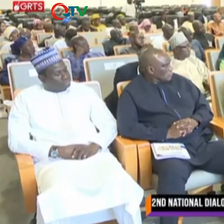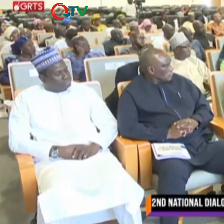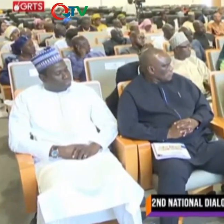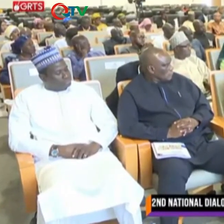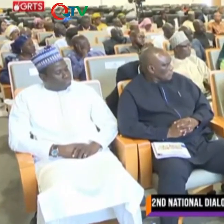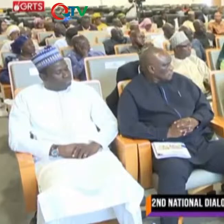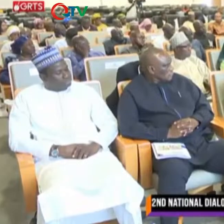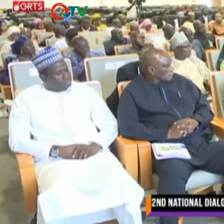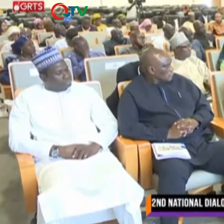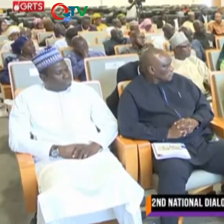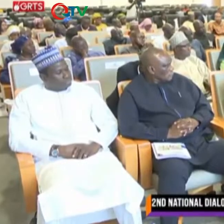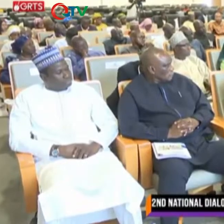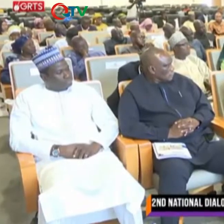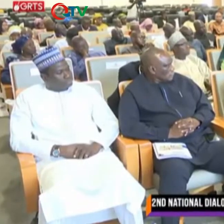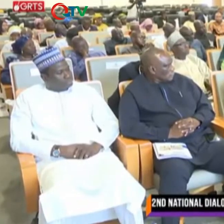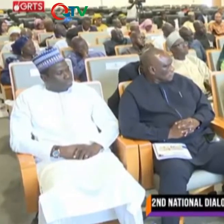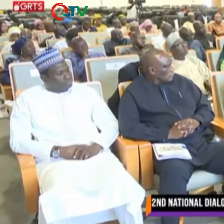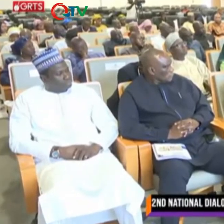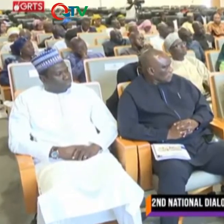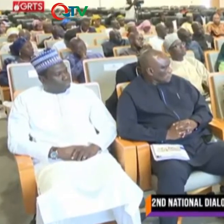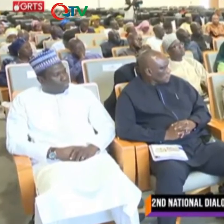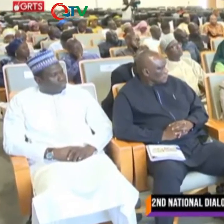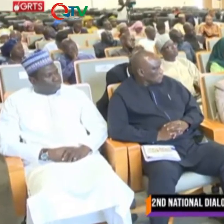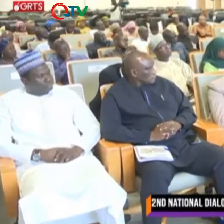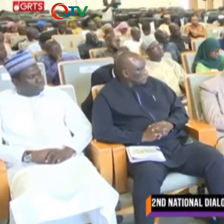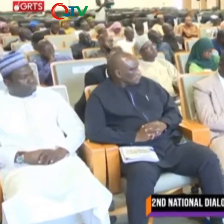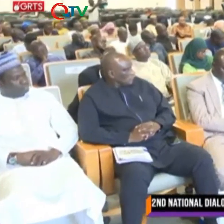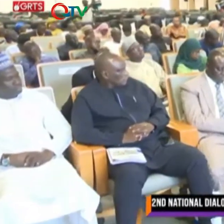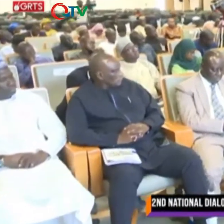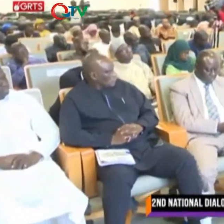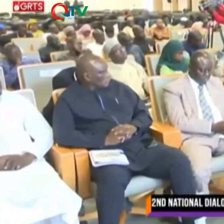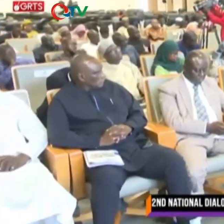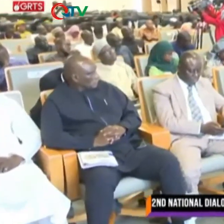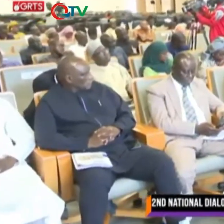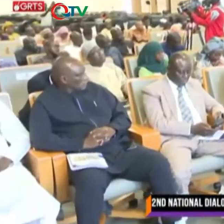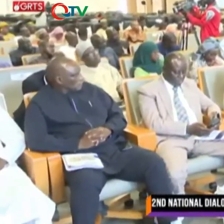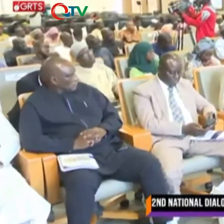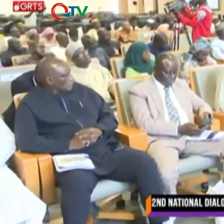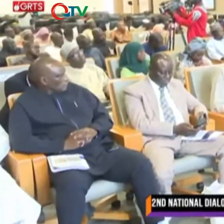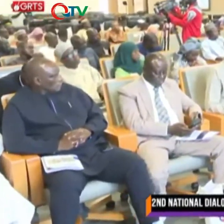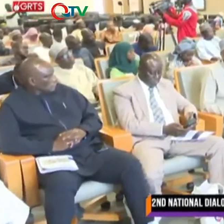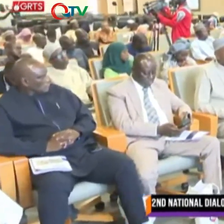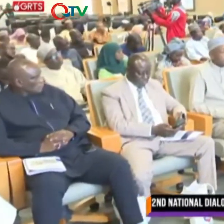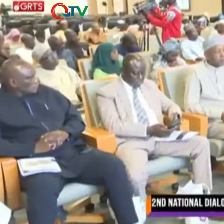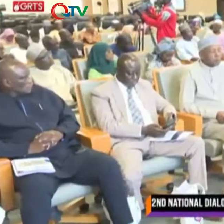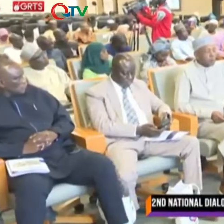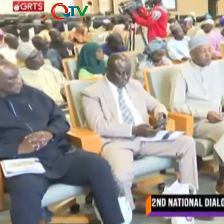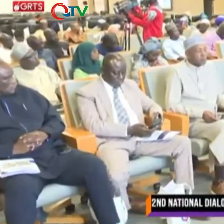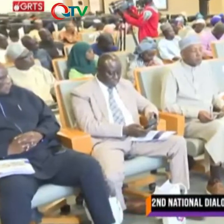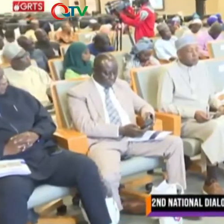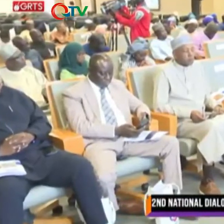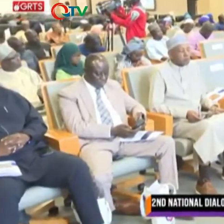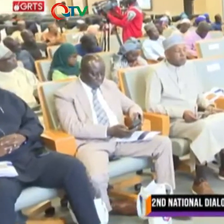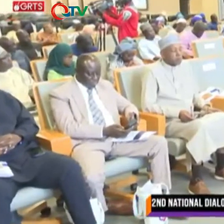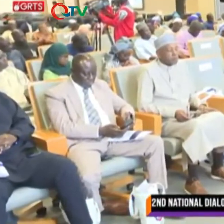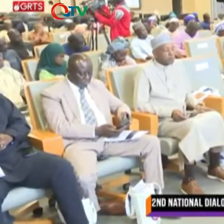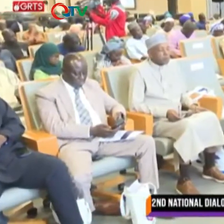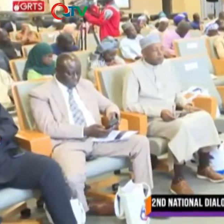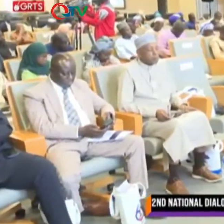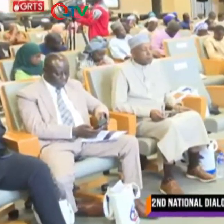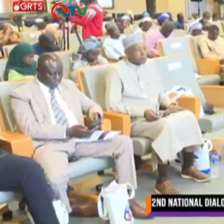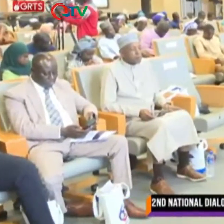senior government officials here in present, members of the Diplomatic and Consular Corps,